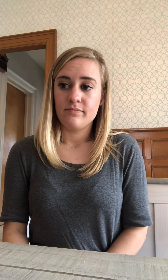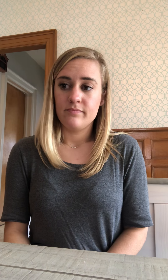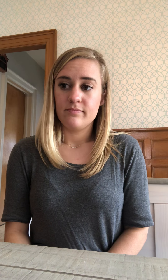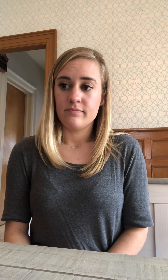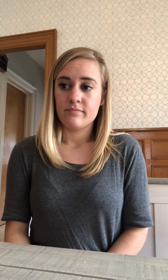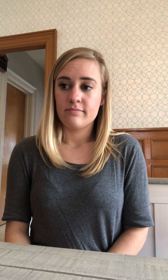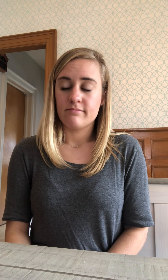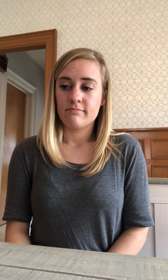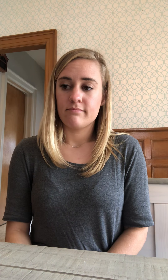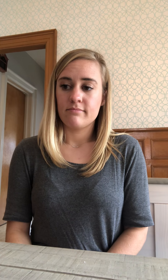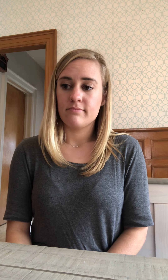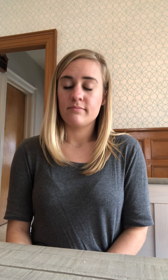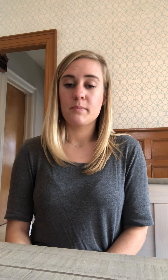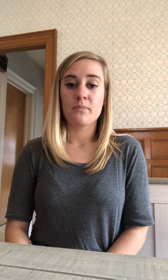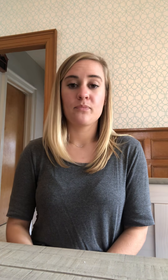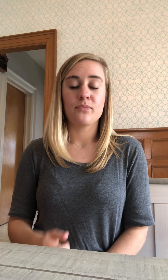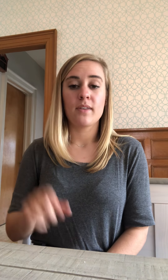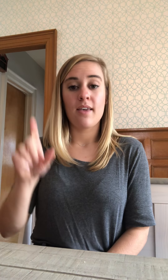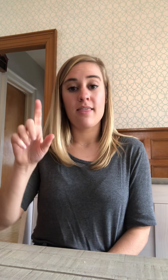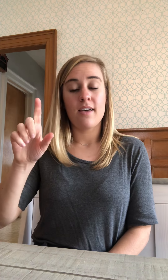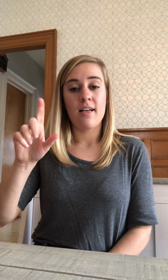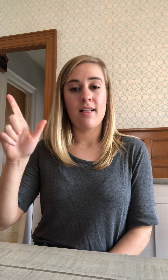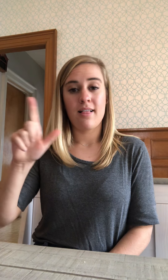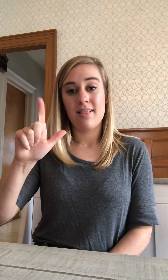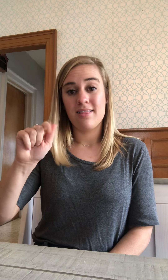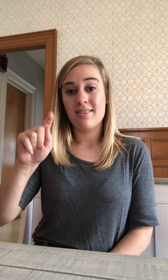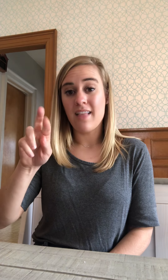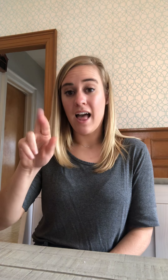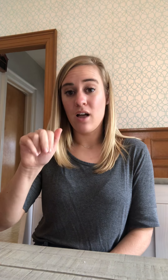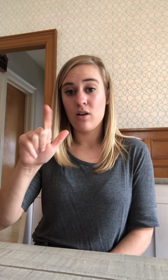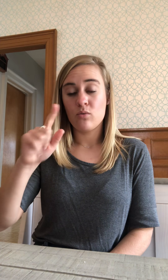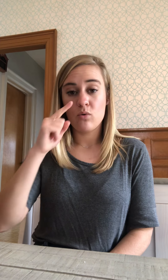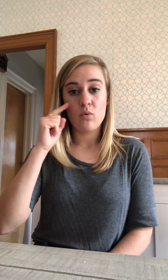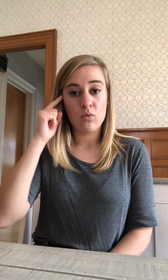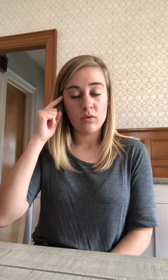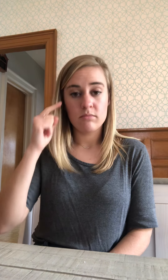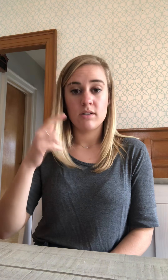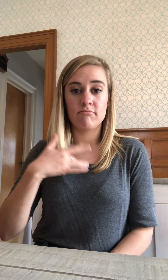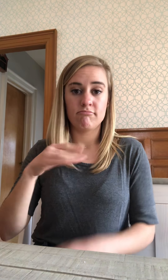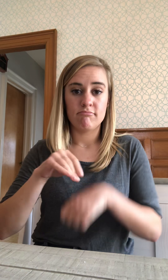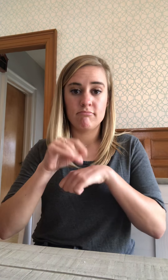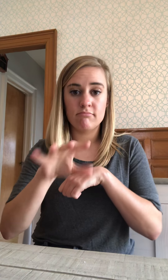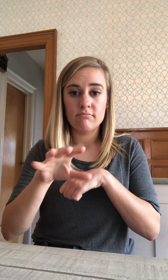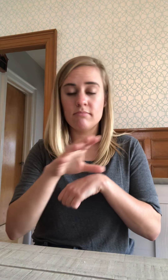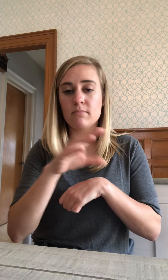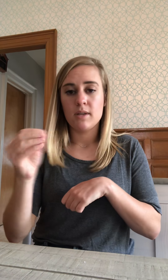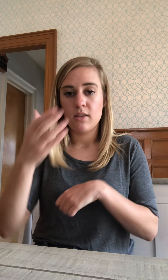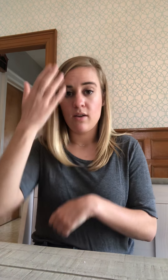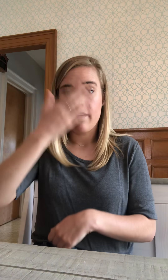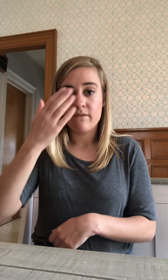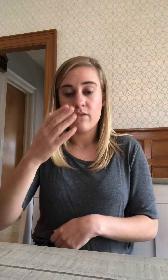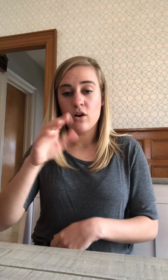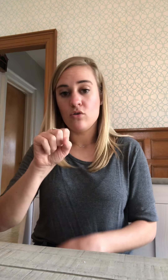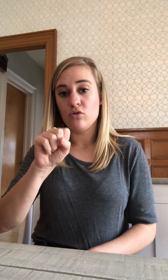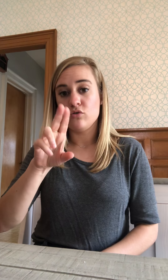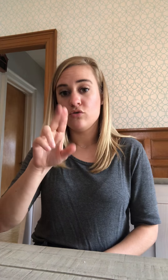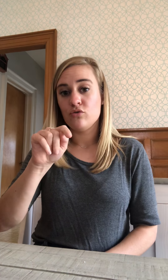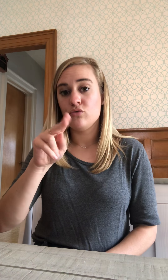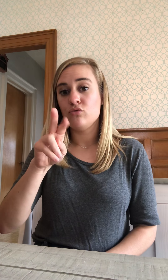Lateral orbit is typically fractured, and the zygomatico frontal suture area is also fractured in